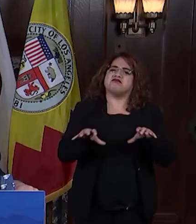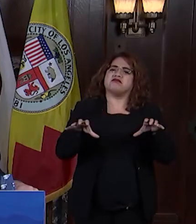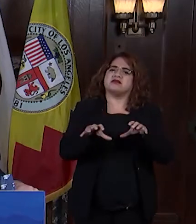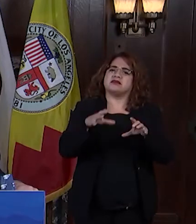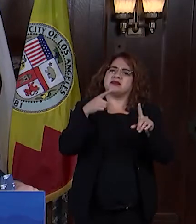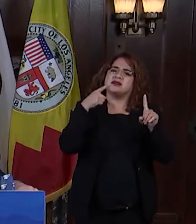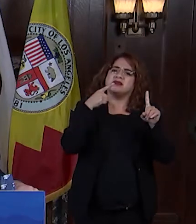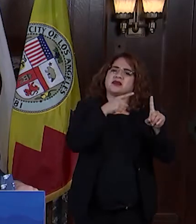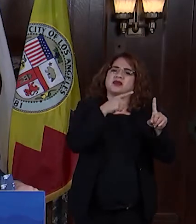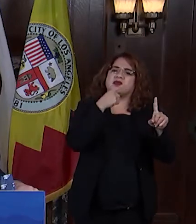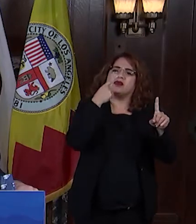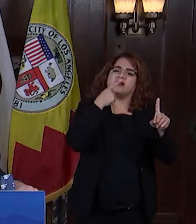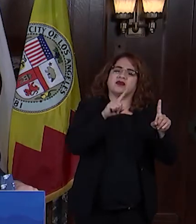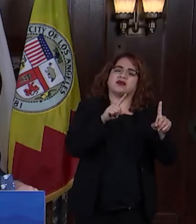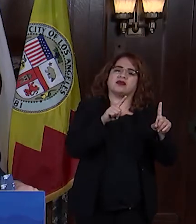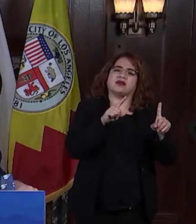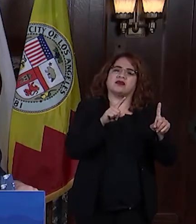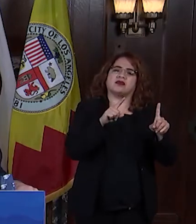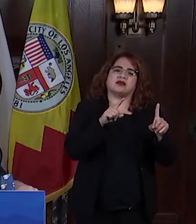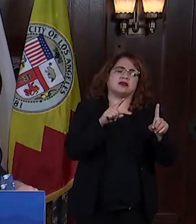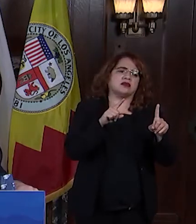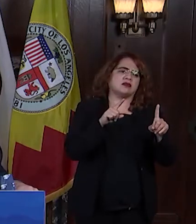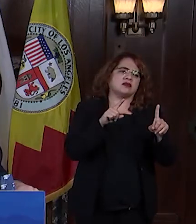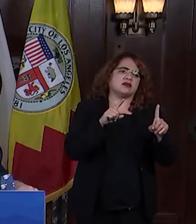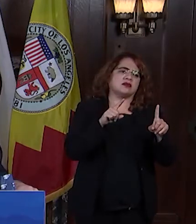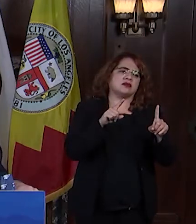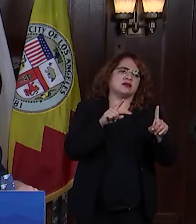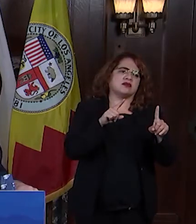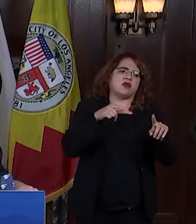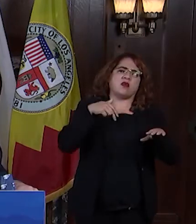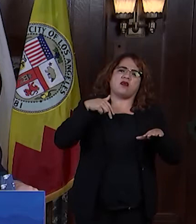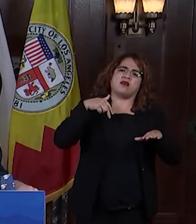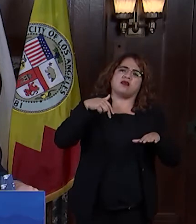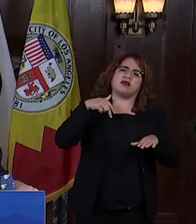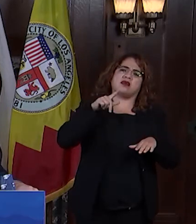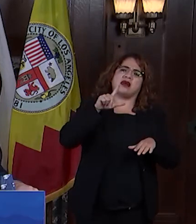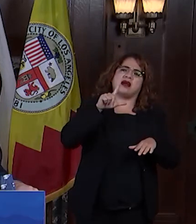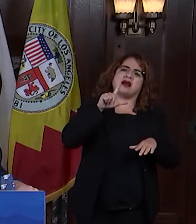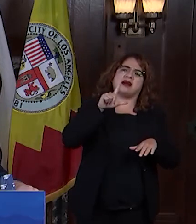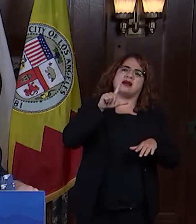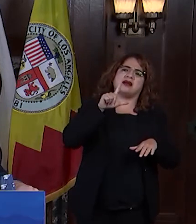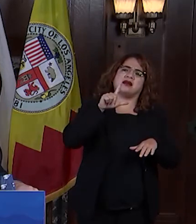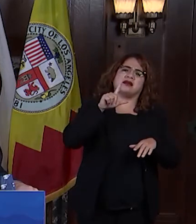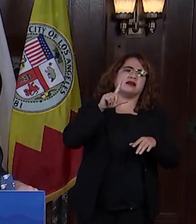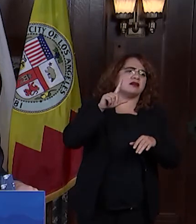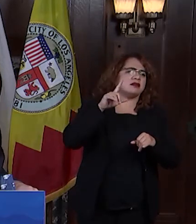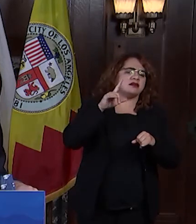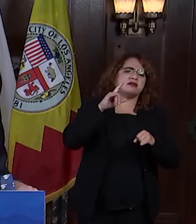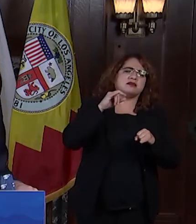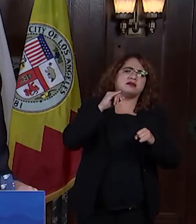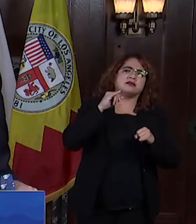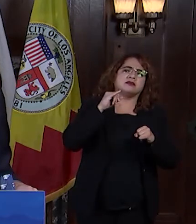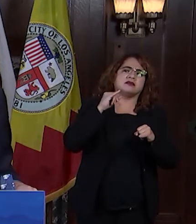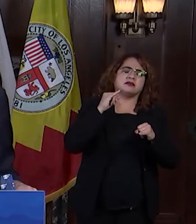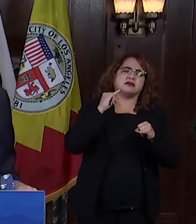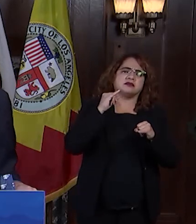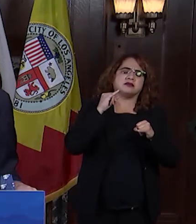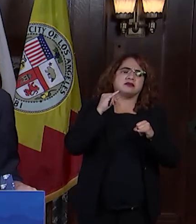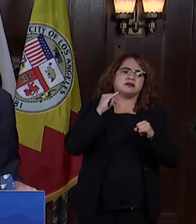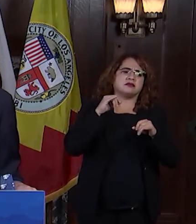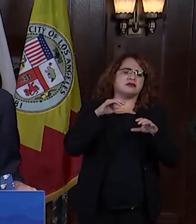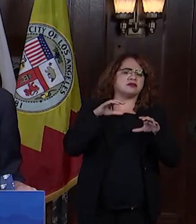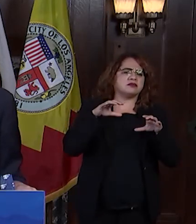will possibly be walking away from the site as early as Saturday, and many of the affected residents do live in Los